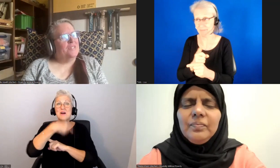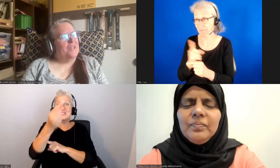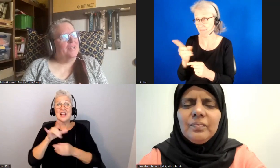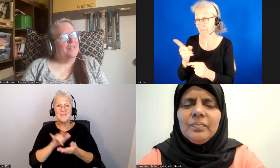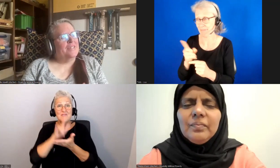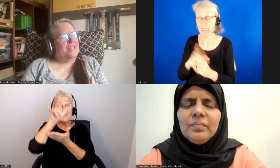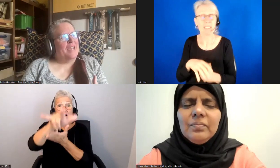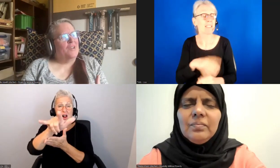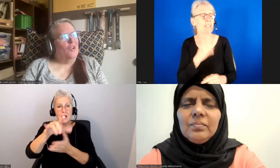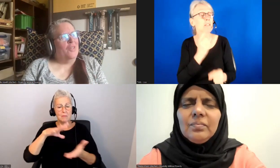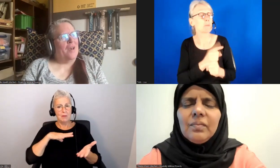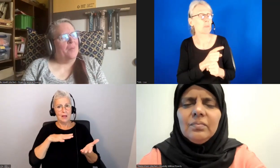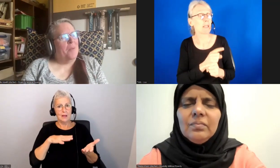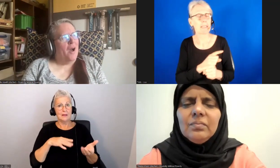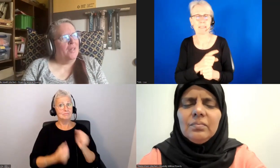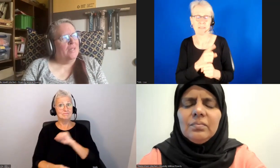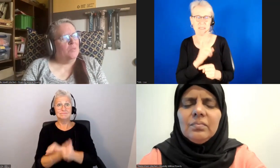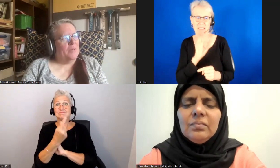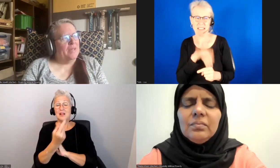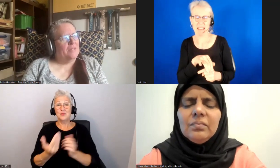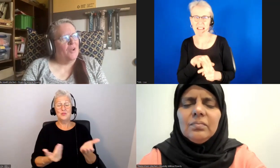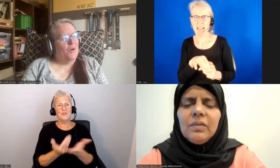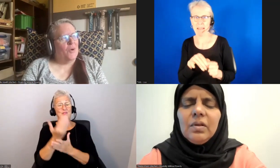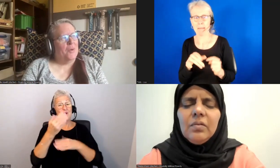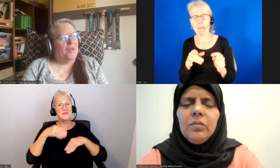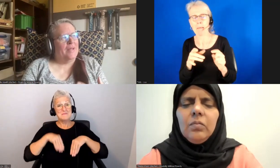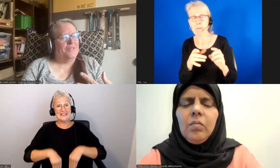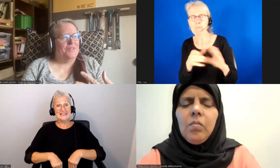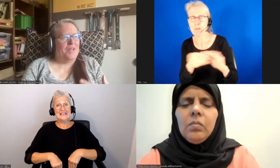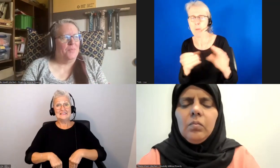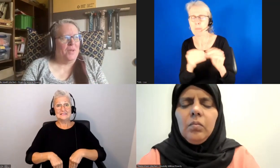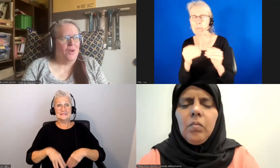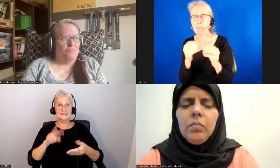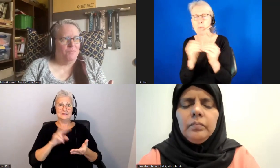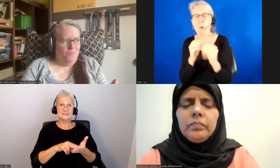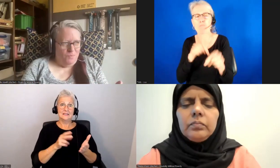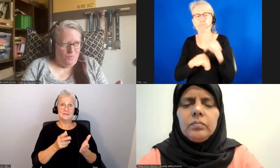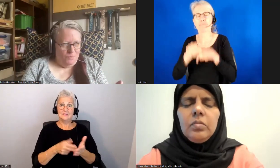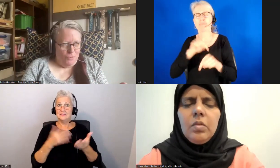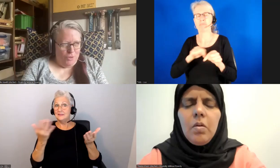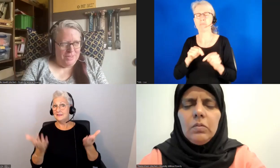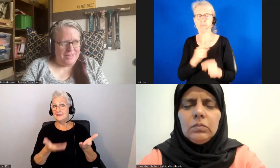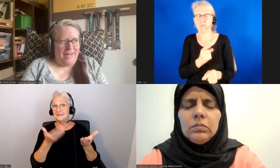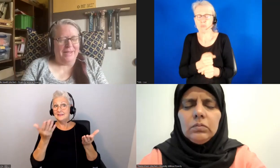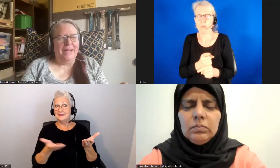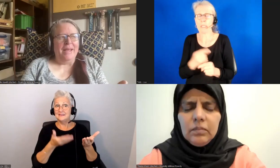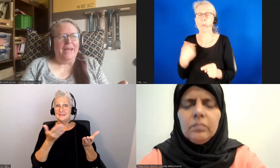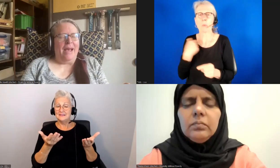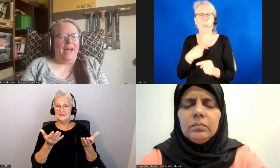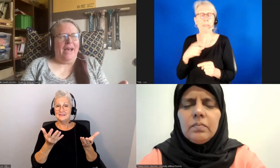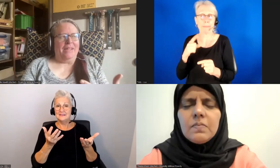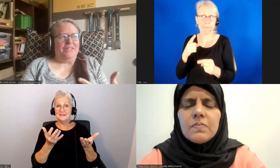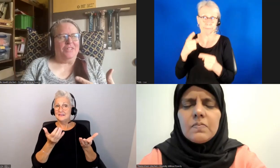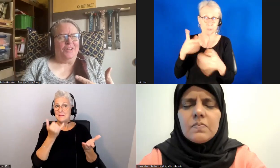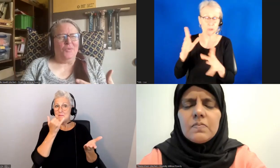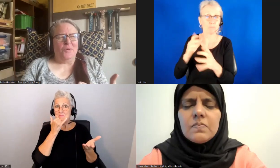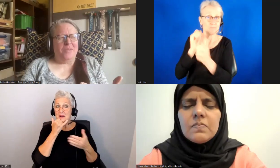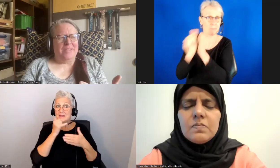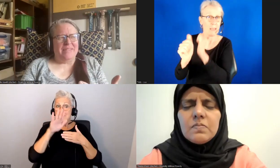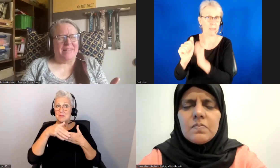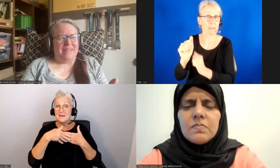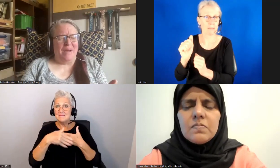so let's take all of that apart a little bit. So going, as you said, we got royal assent,